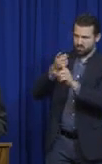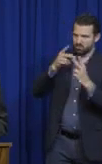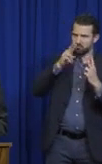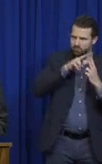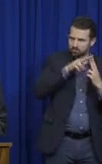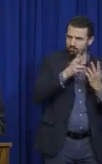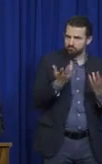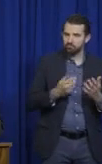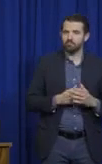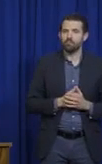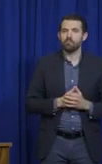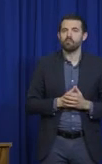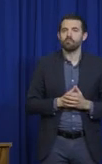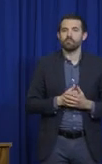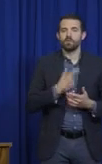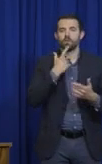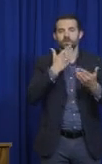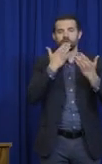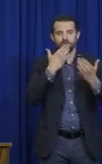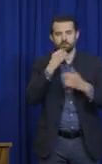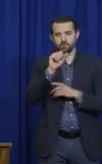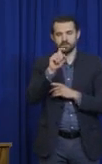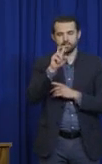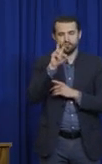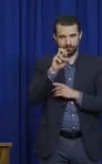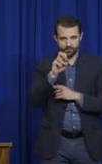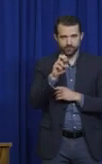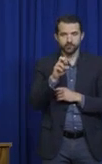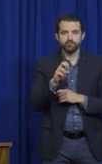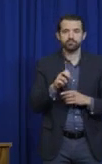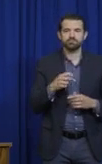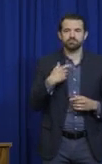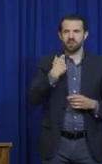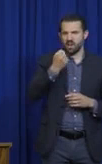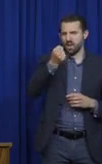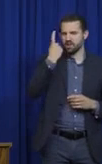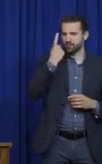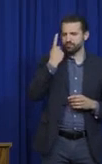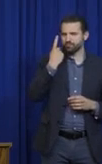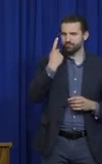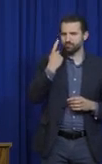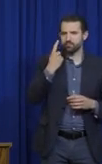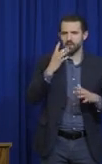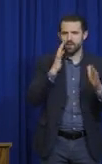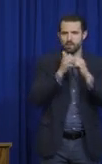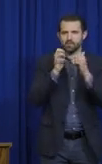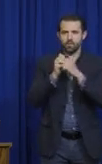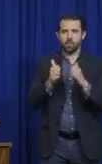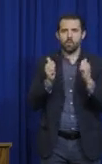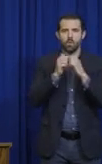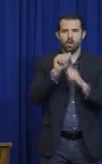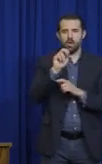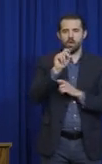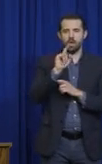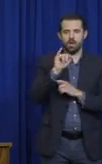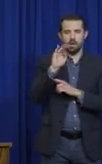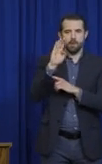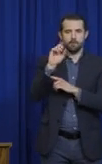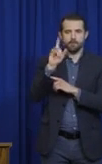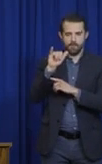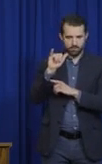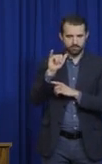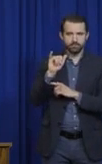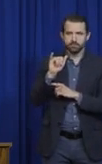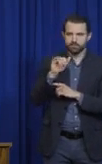Steve. So Steve asks for an update on where things stand with respect to antibody testing. Many of you may have seen that there are